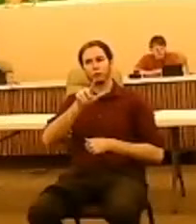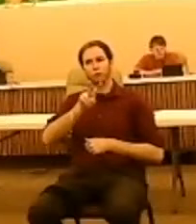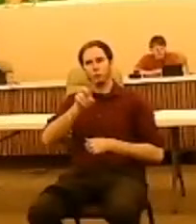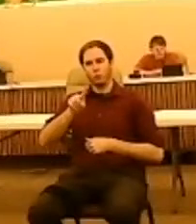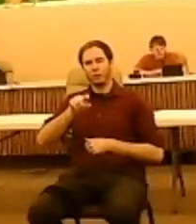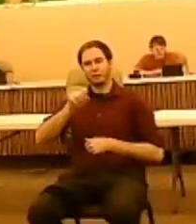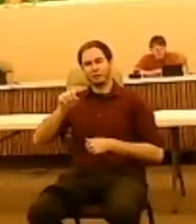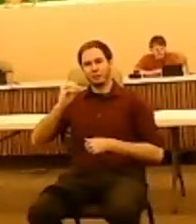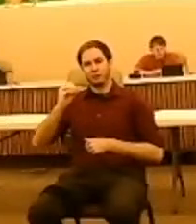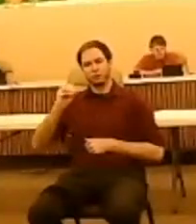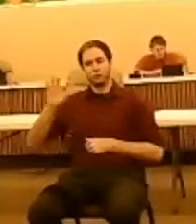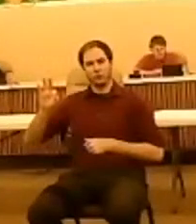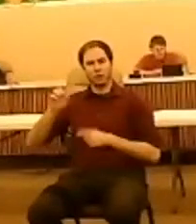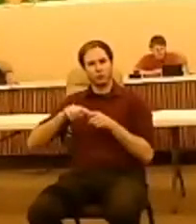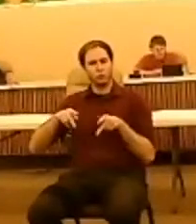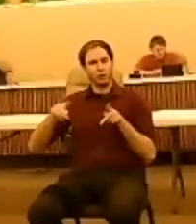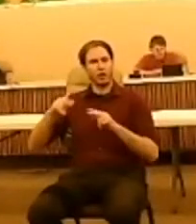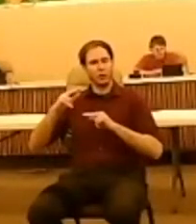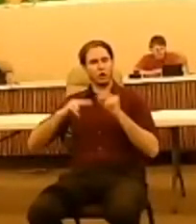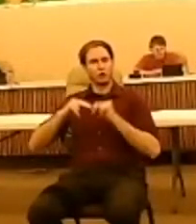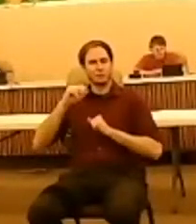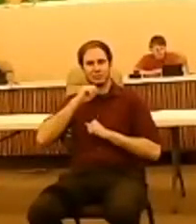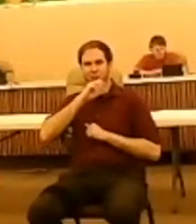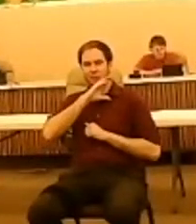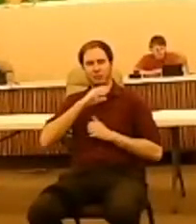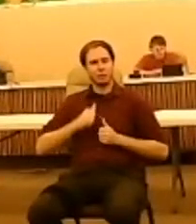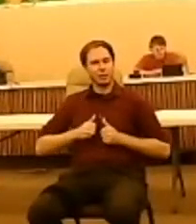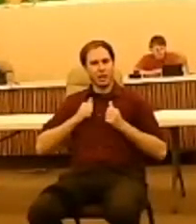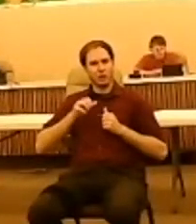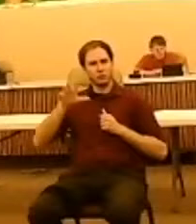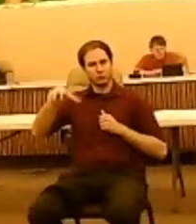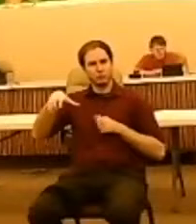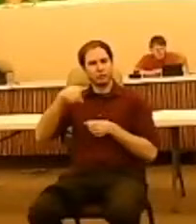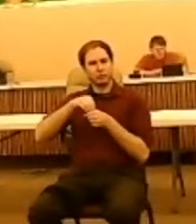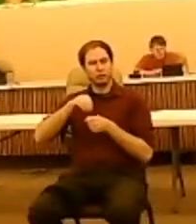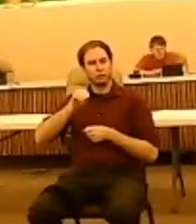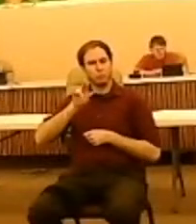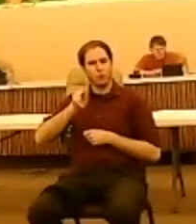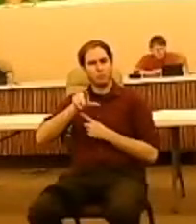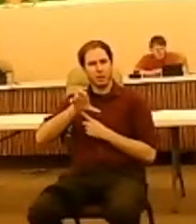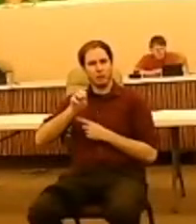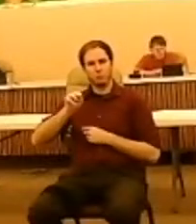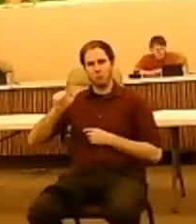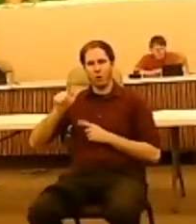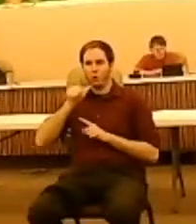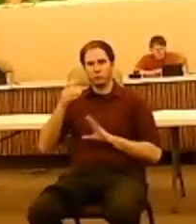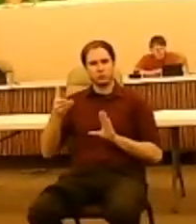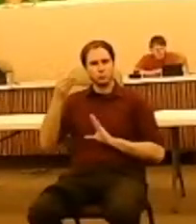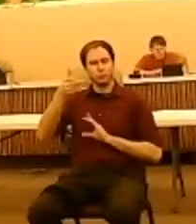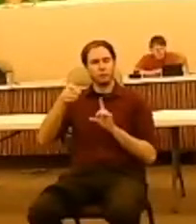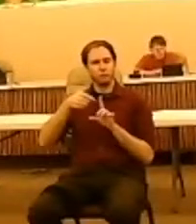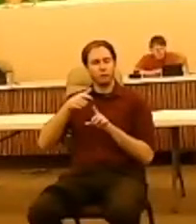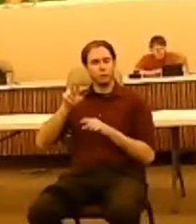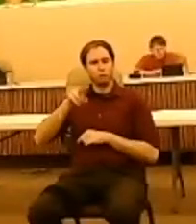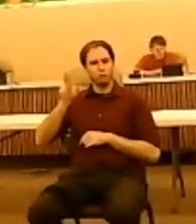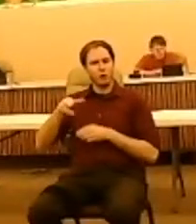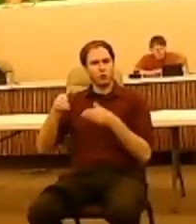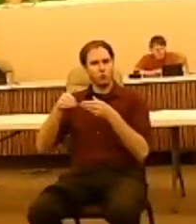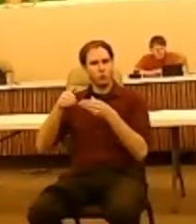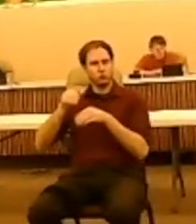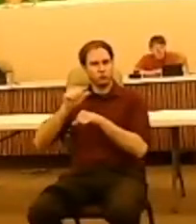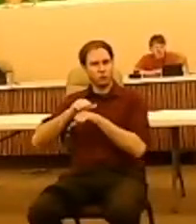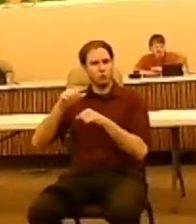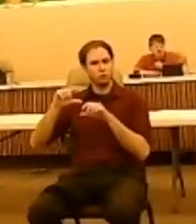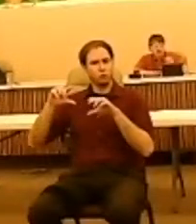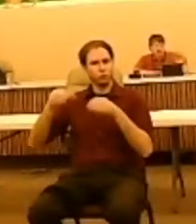2021-009 to allow the construction of senior housing at the Marketplace Mall submitted by Rochester Cornerstone Group as a